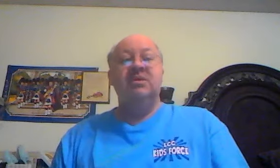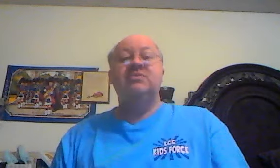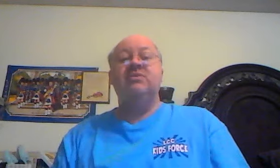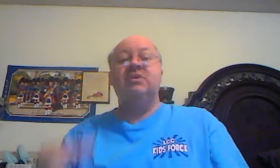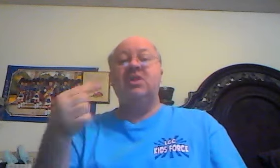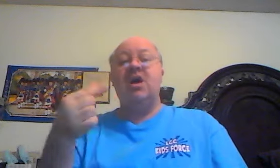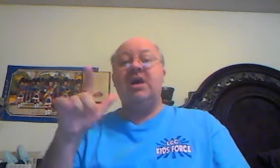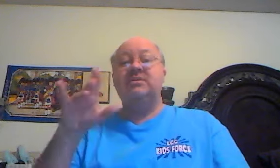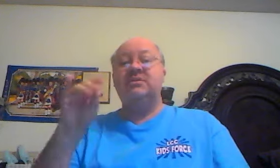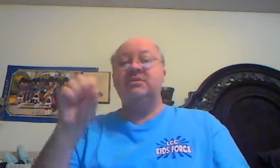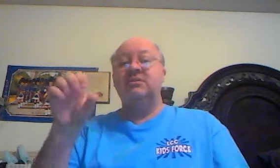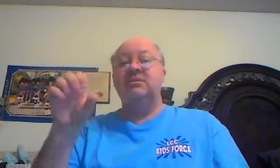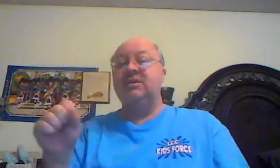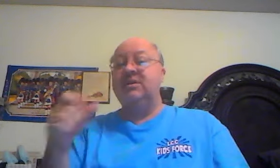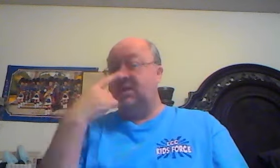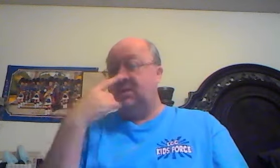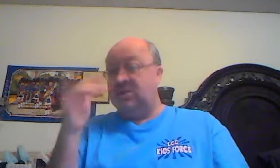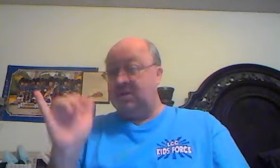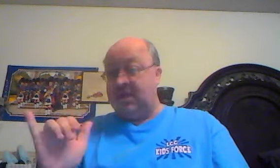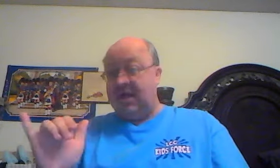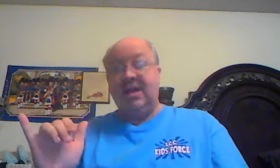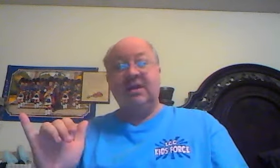So the gloss is going to look like